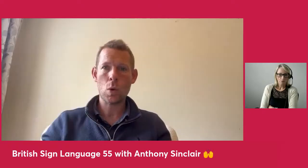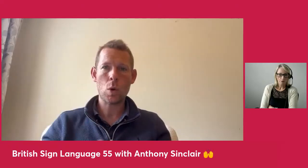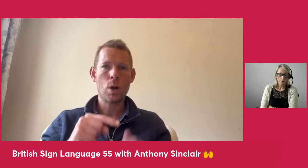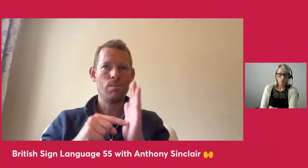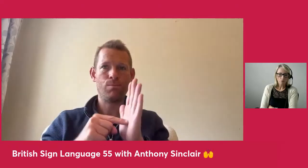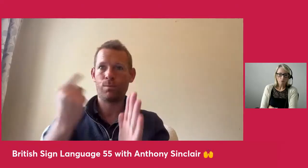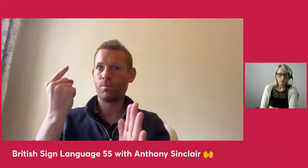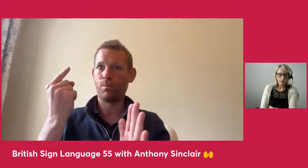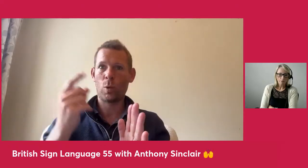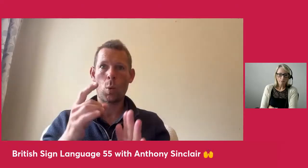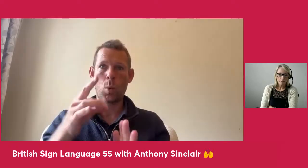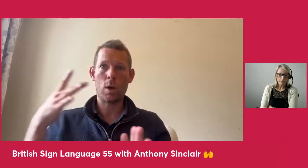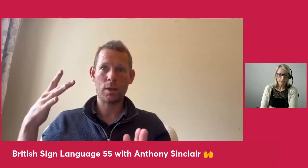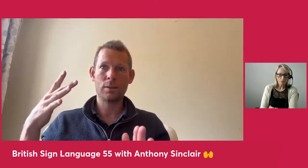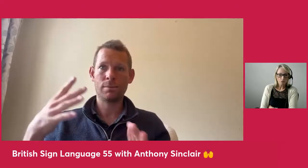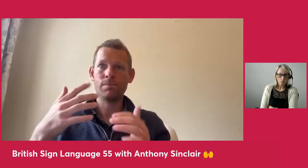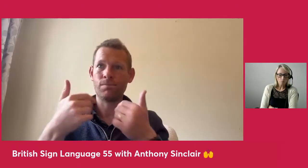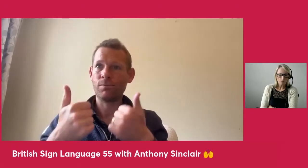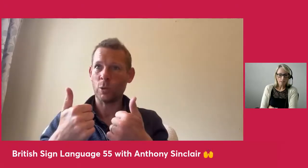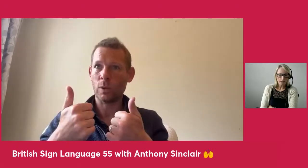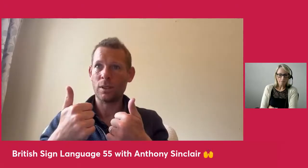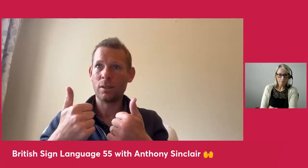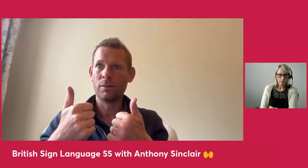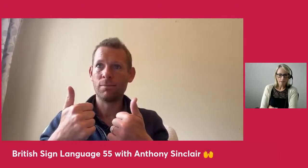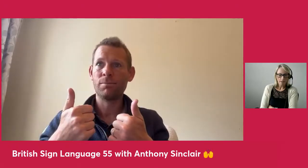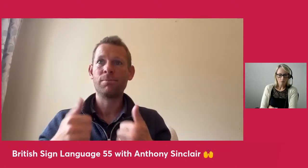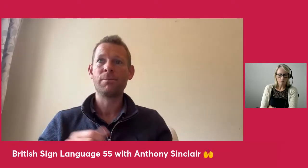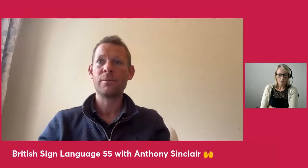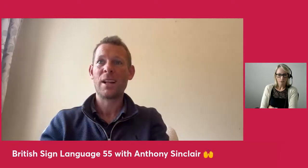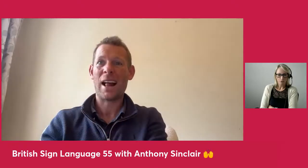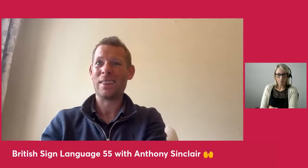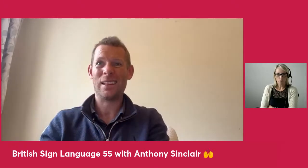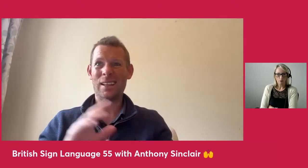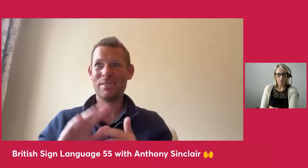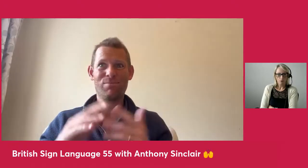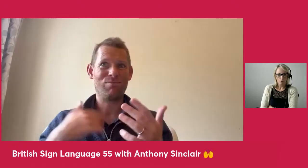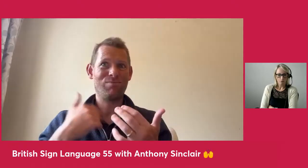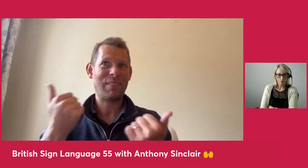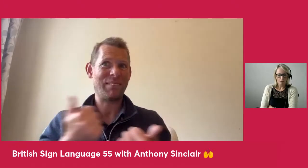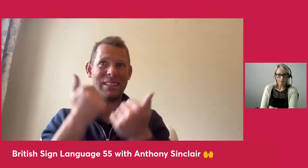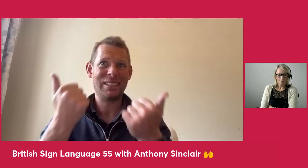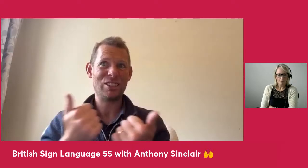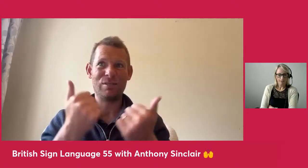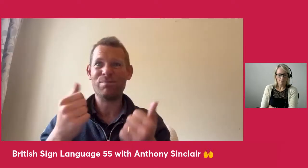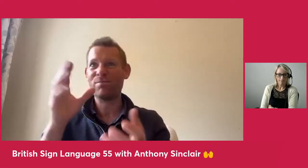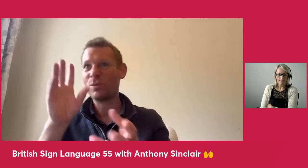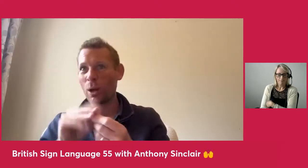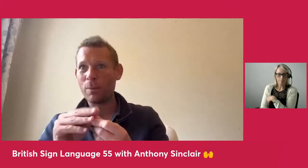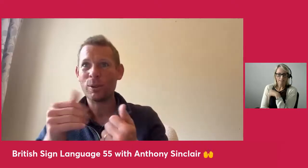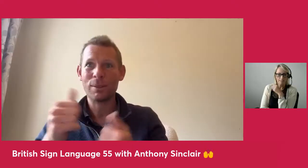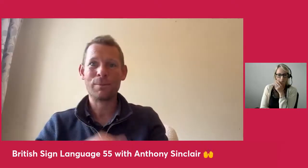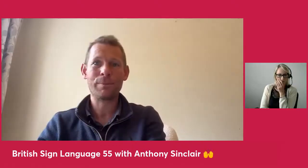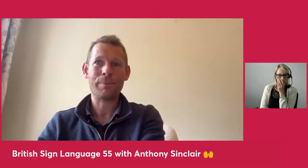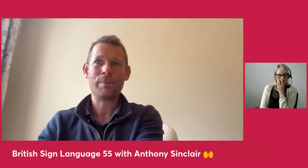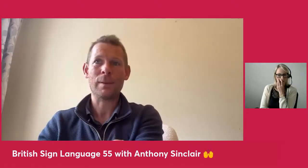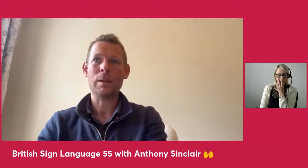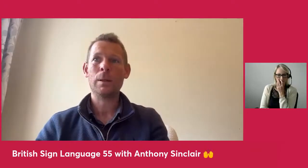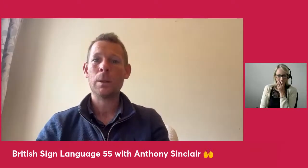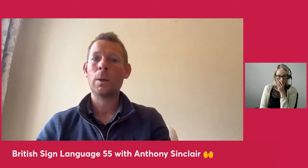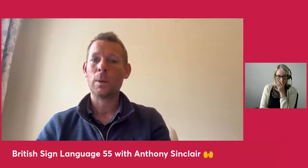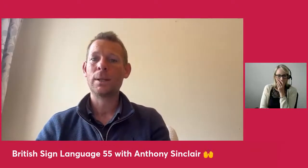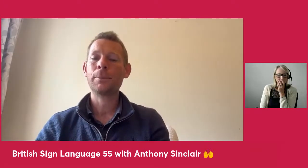Okay, so I'm going to go through everything again just one more time, and hopefully you can follow along. And then I think that's plenty for